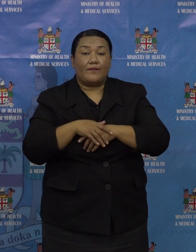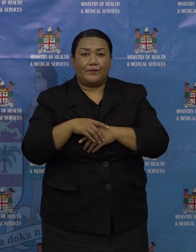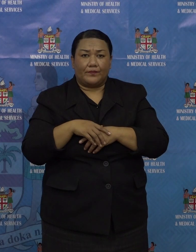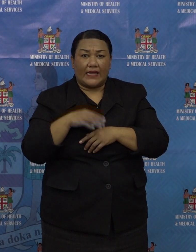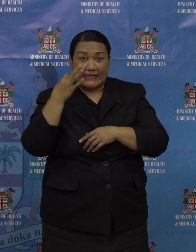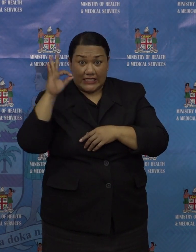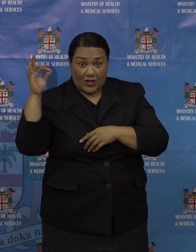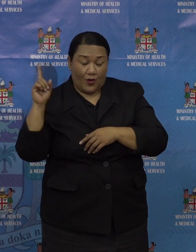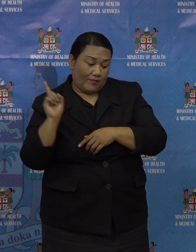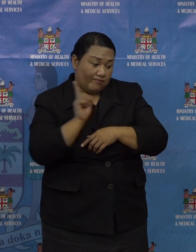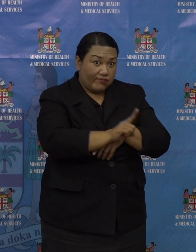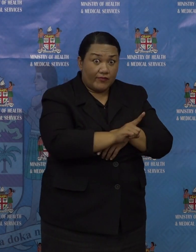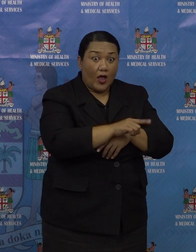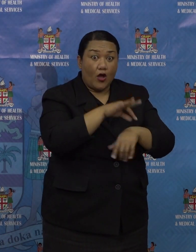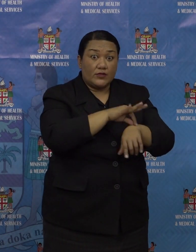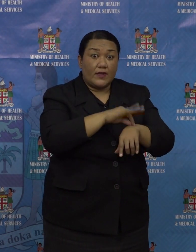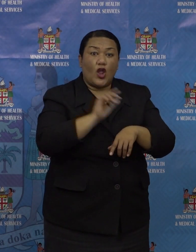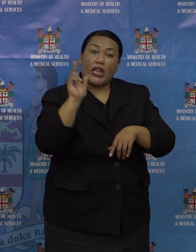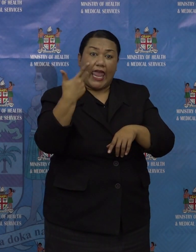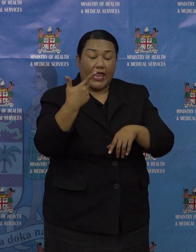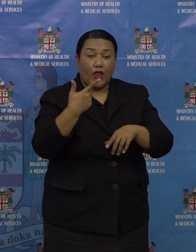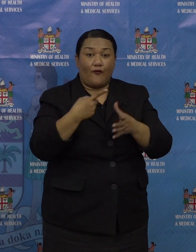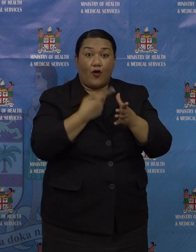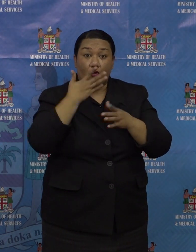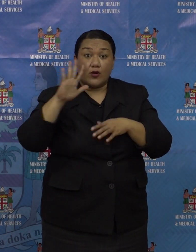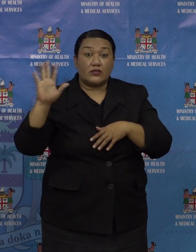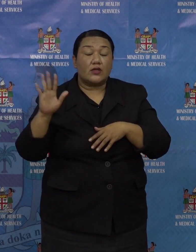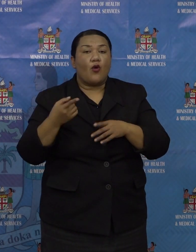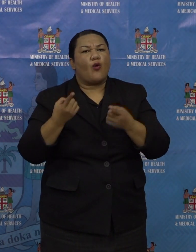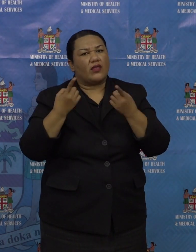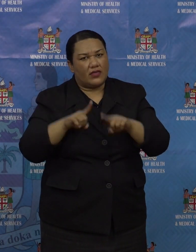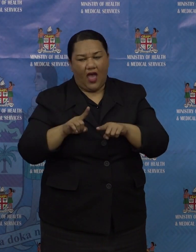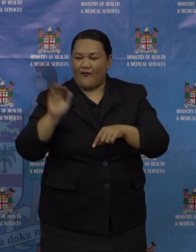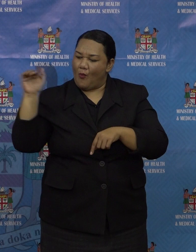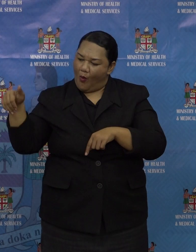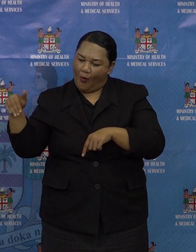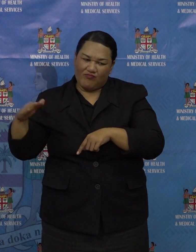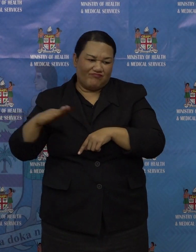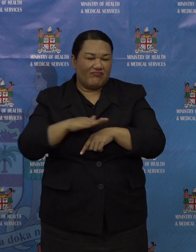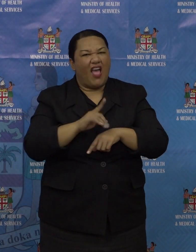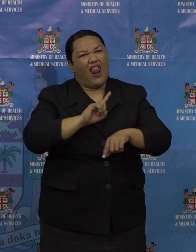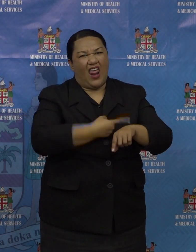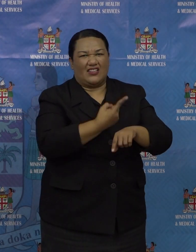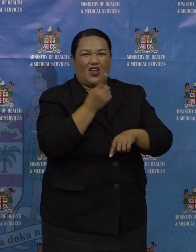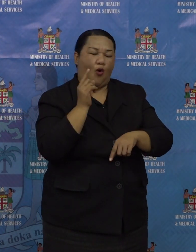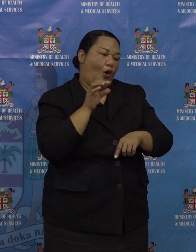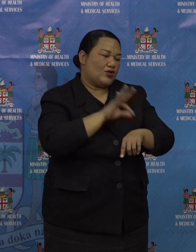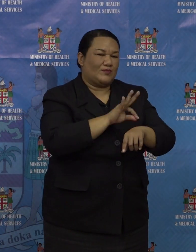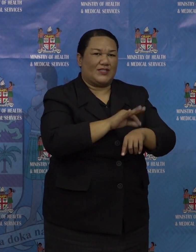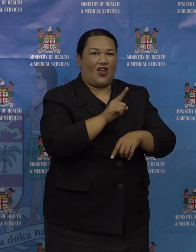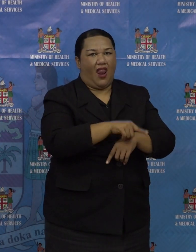the Singatoka Hospital on the 8th of August. This means that he died at home or on the way to hospital. He was not